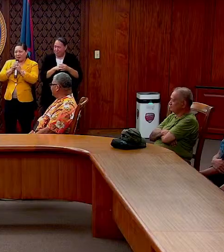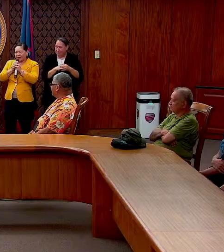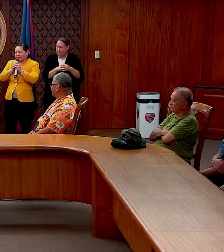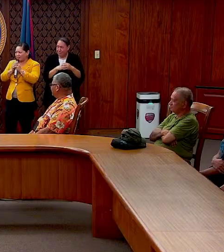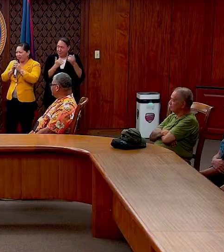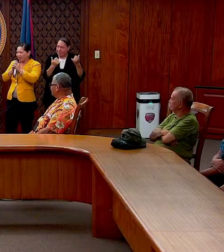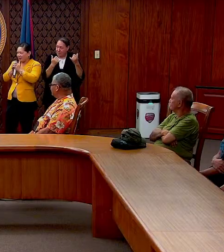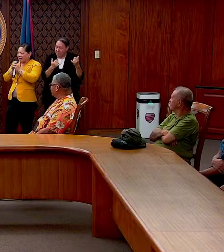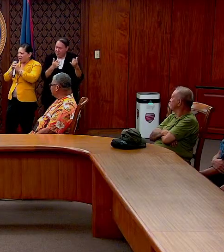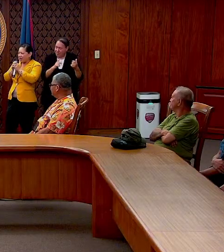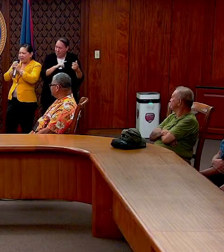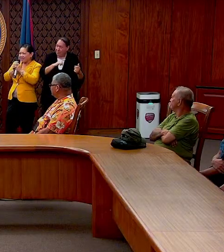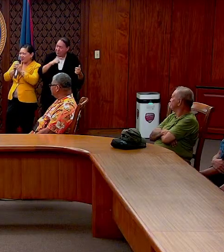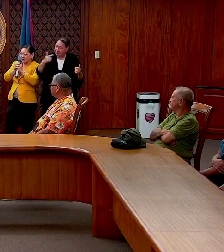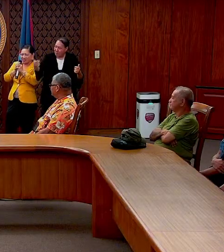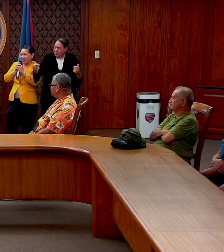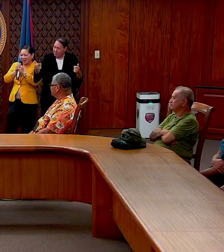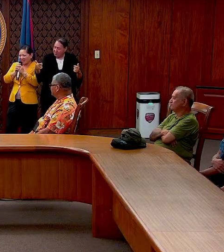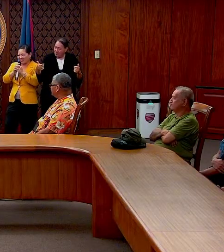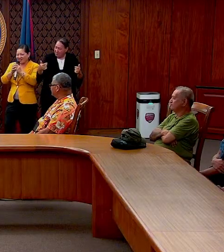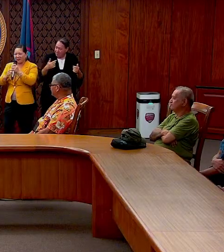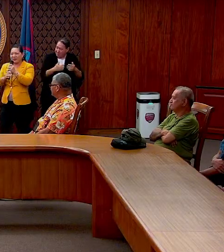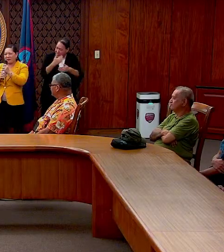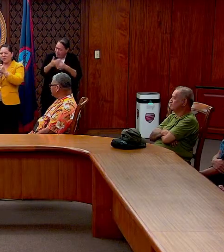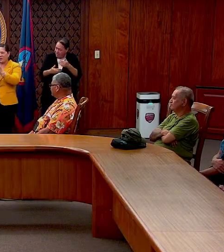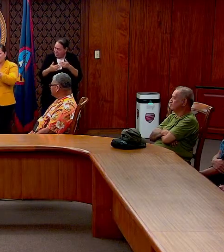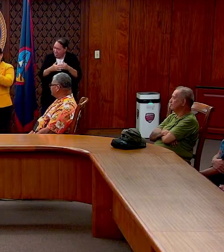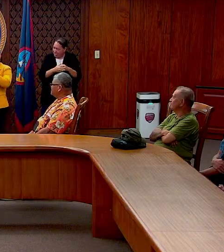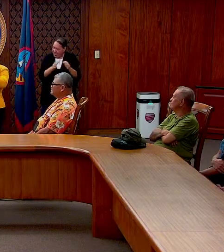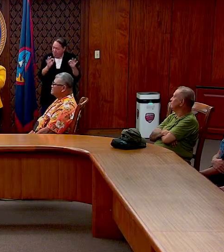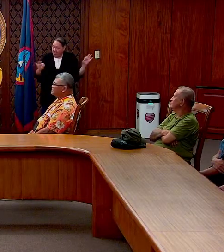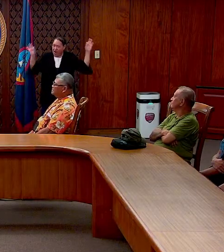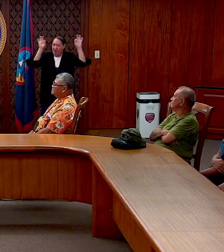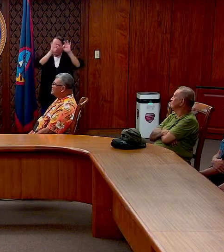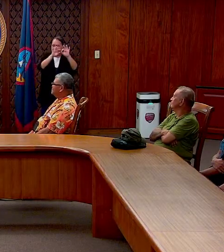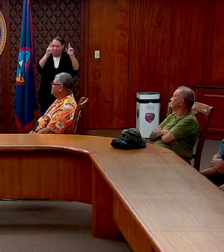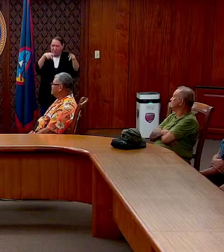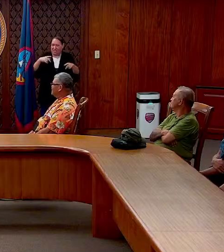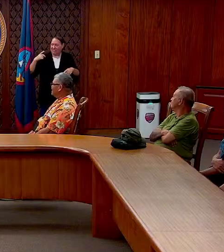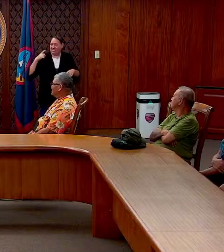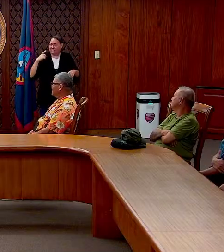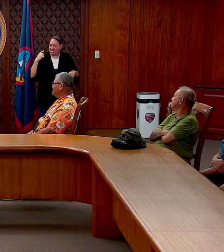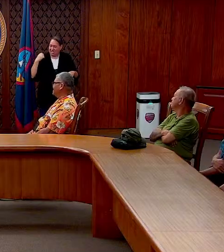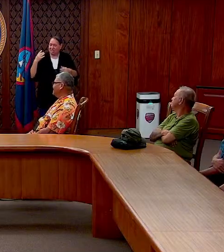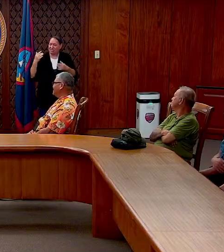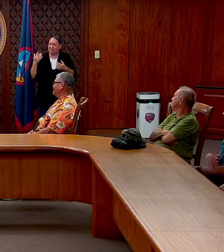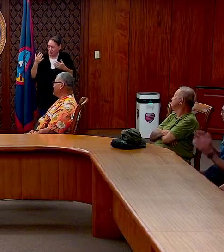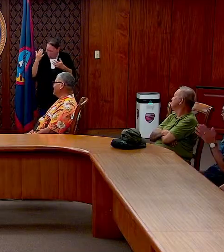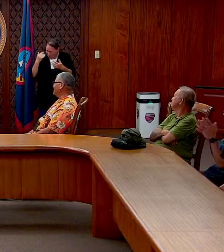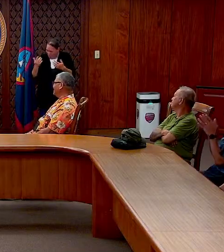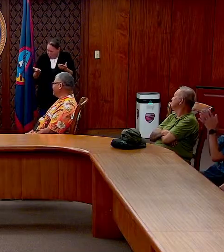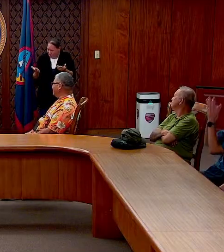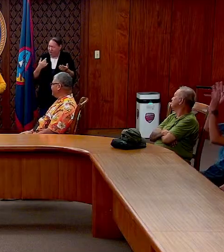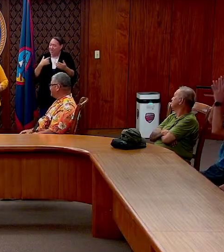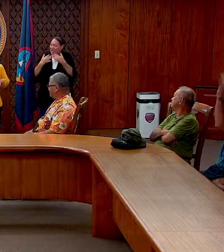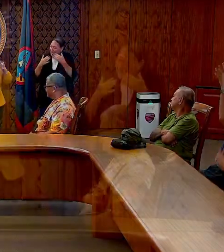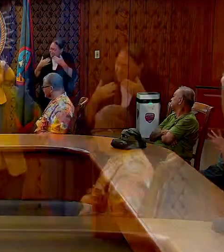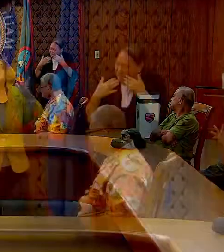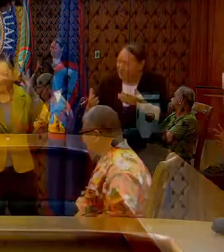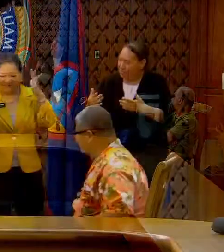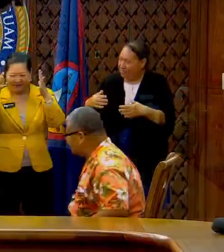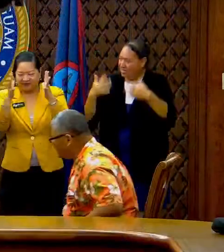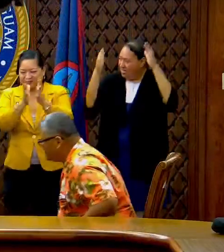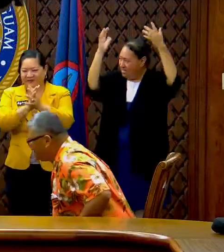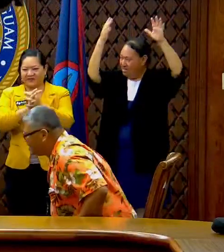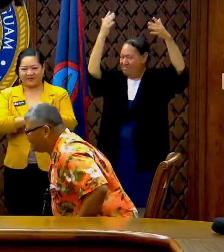Now can I pass it on to the next, the very important person? Is why we're here. Thank you so